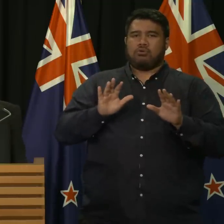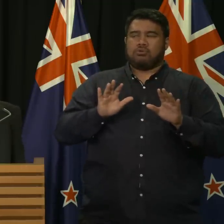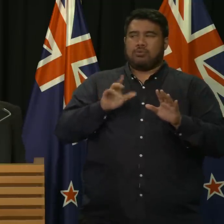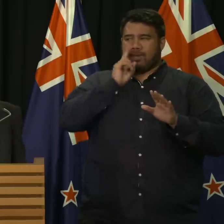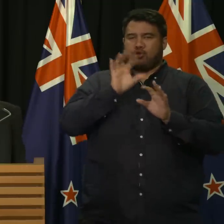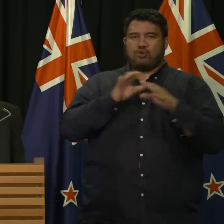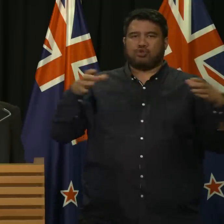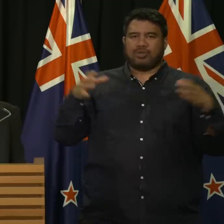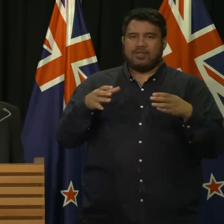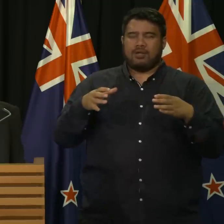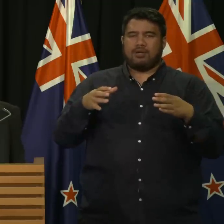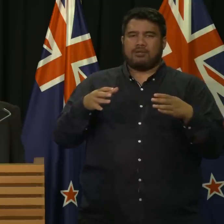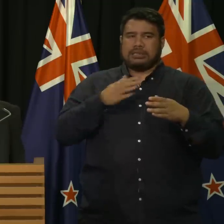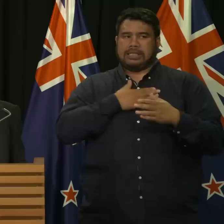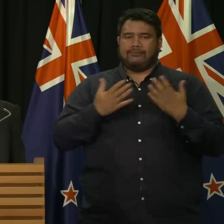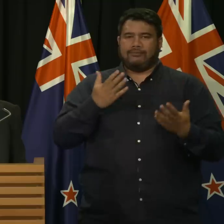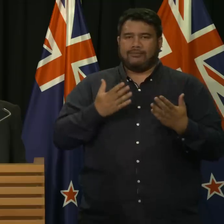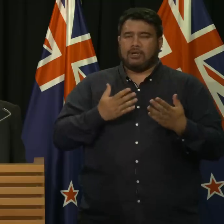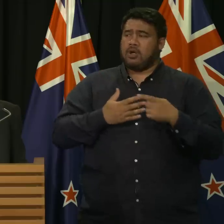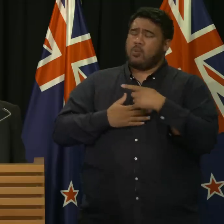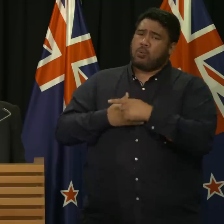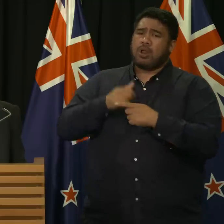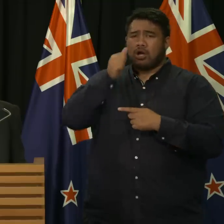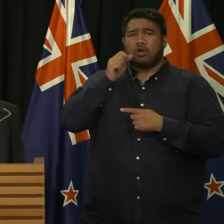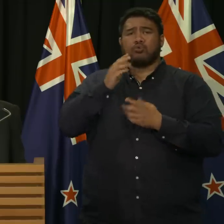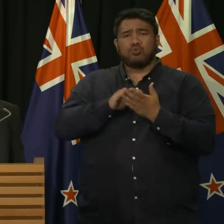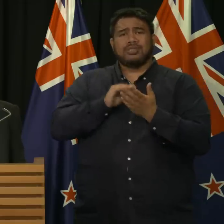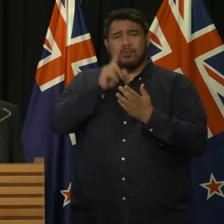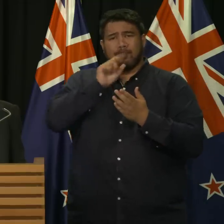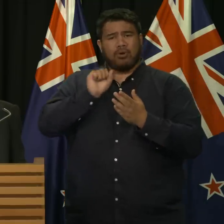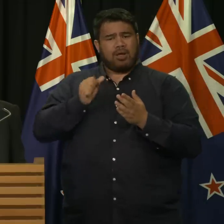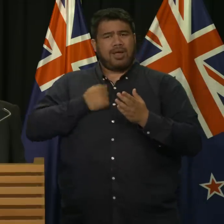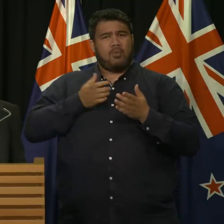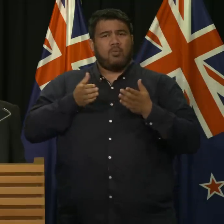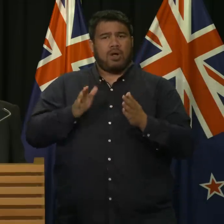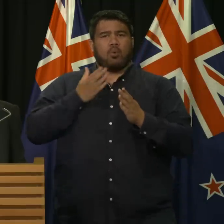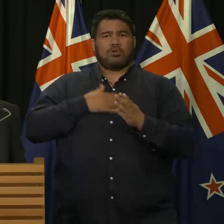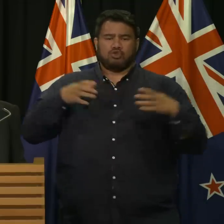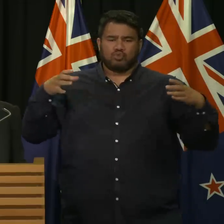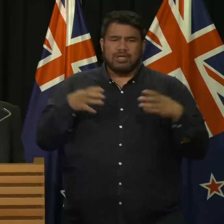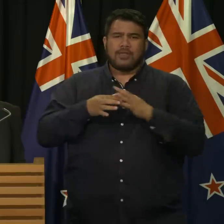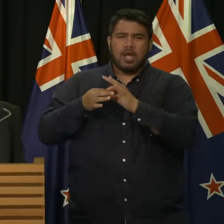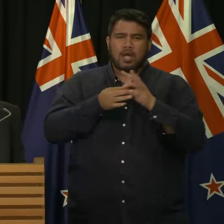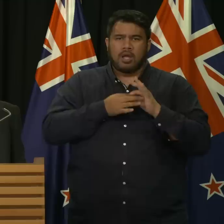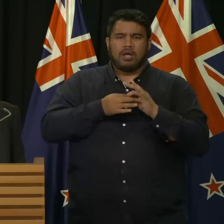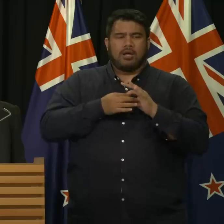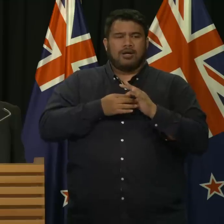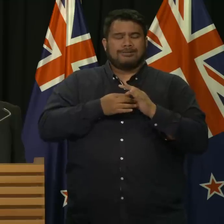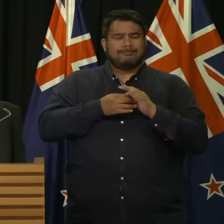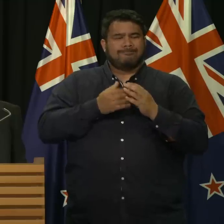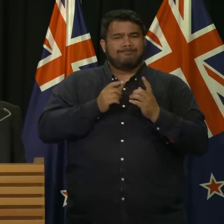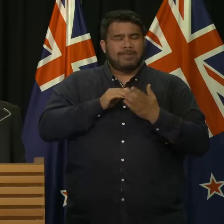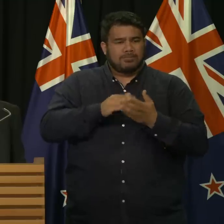rightly so. This is the way that New Zealand responds, and I don't think there's any intention